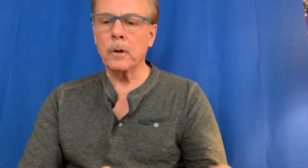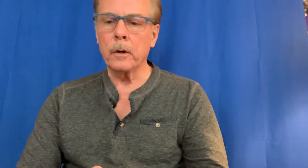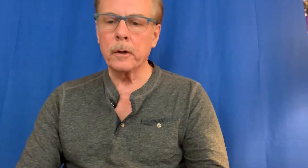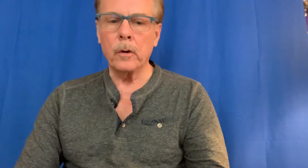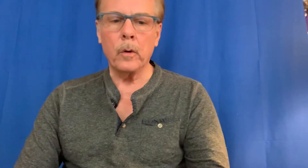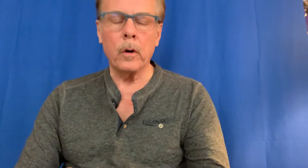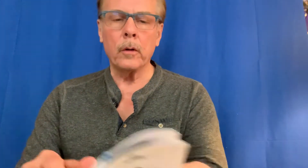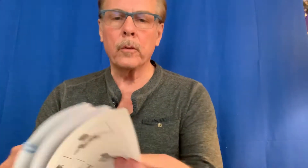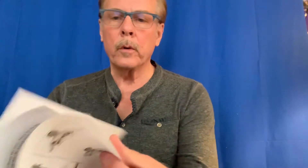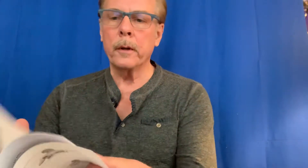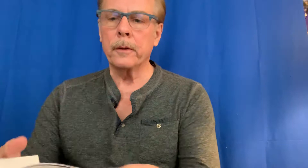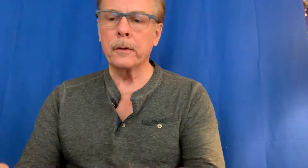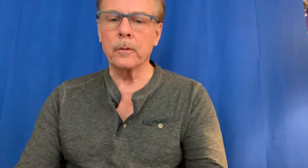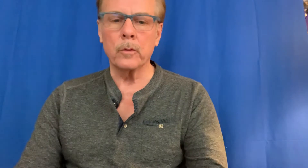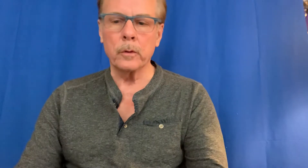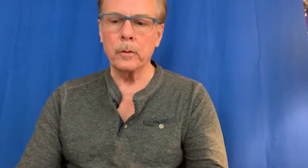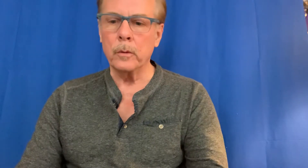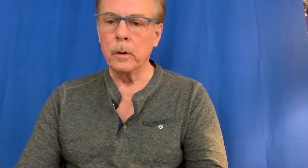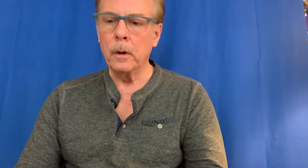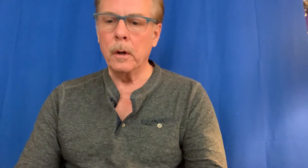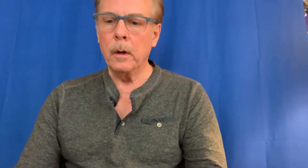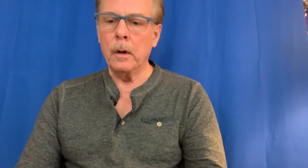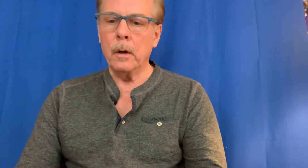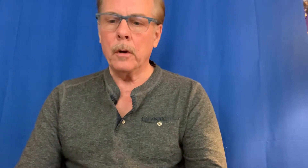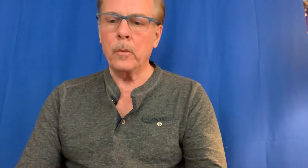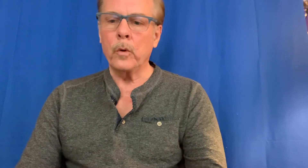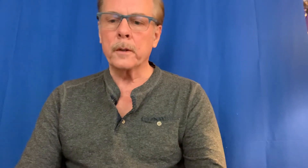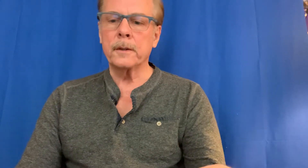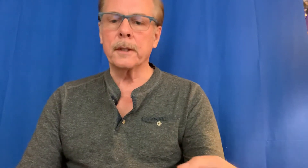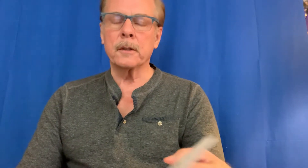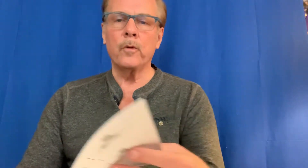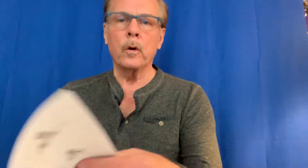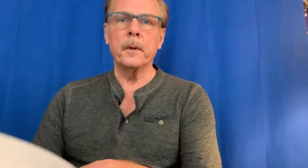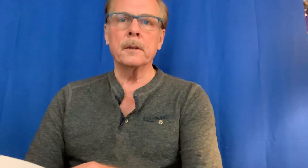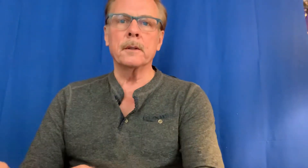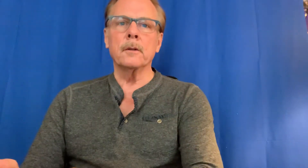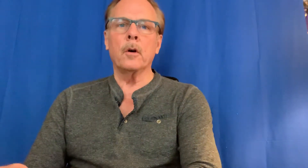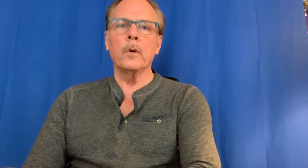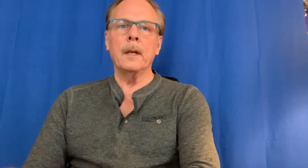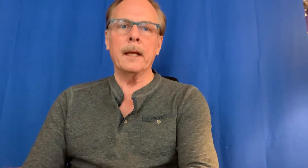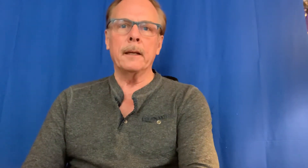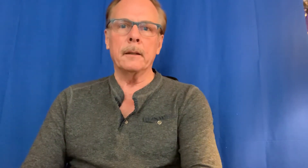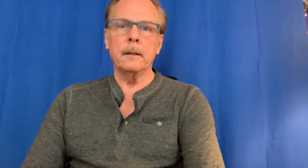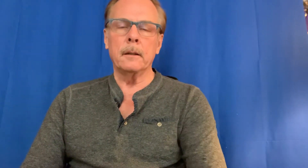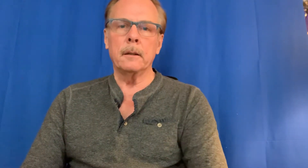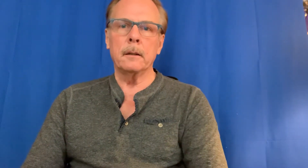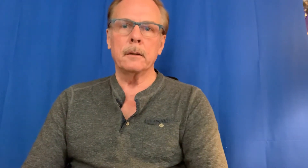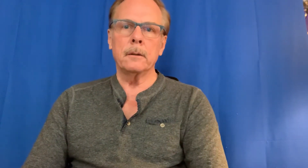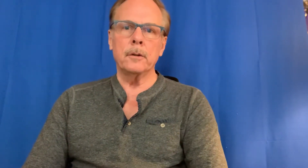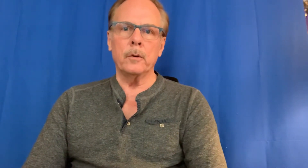to go all the way through homework 6-4 because it's all related to